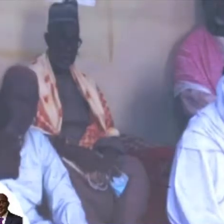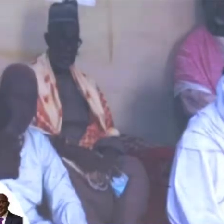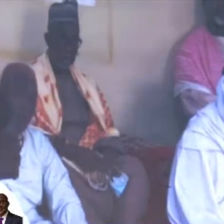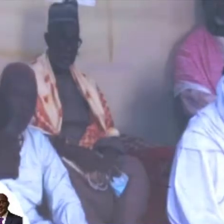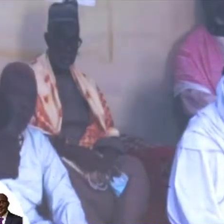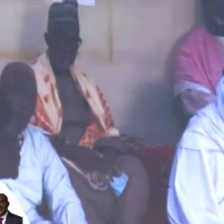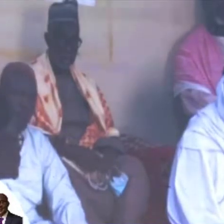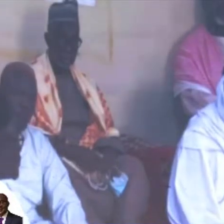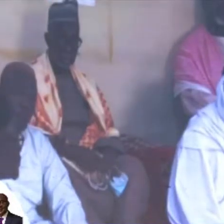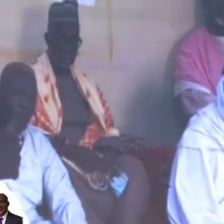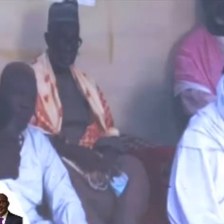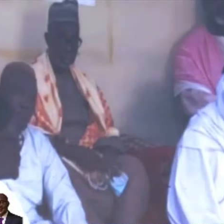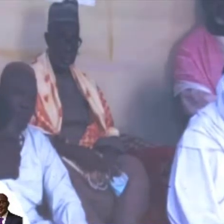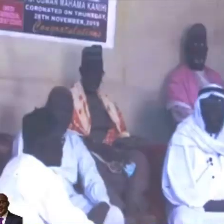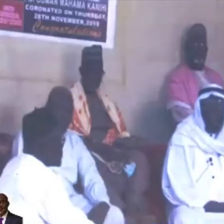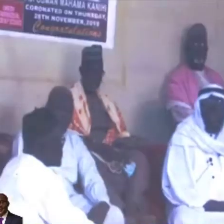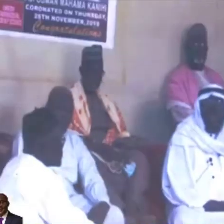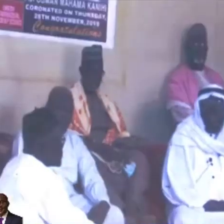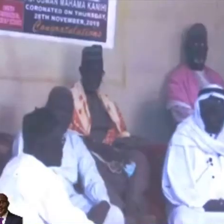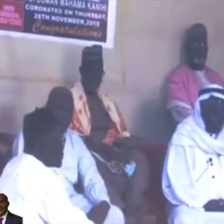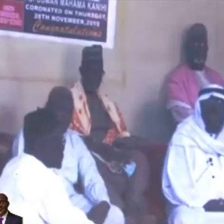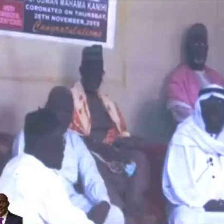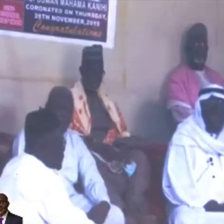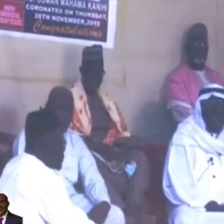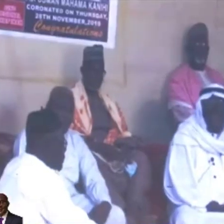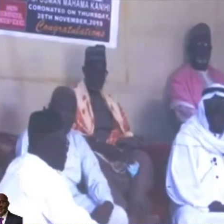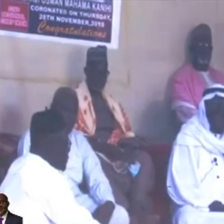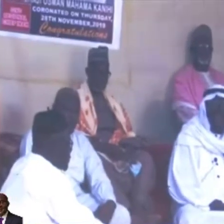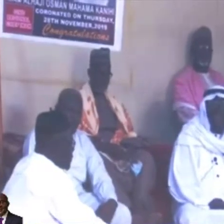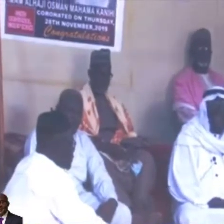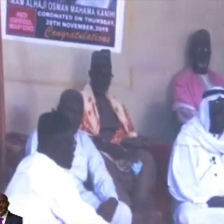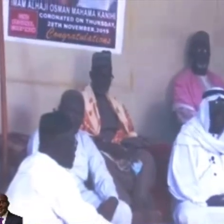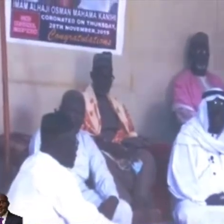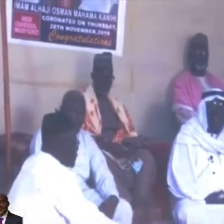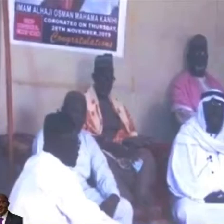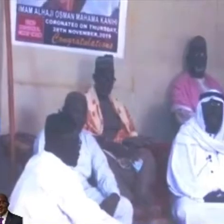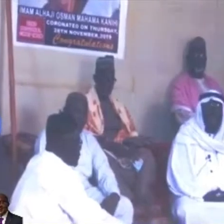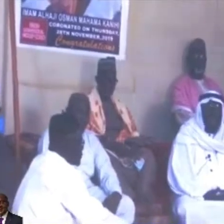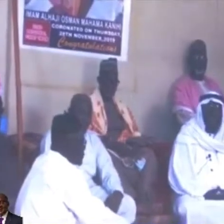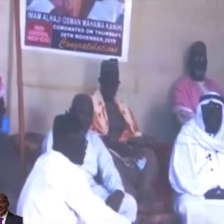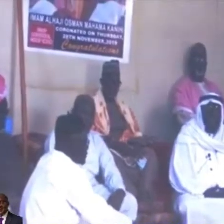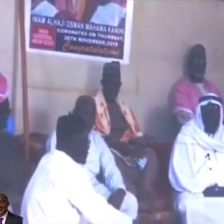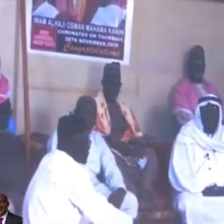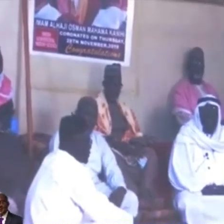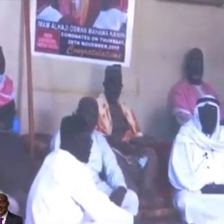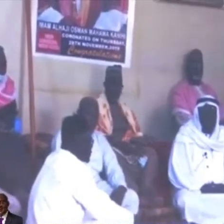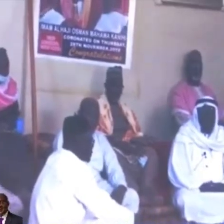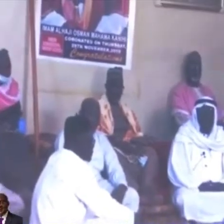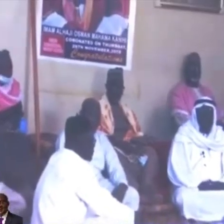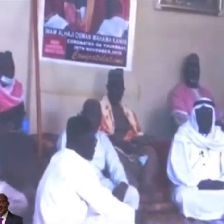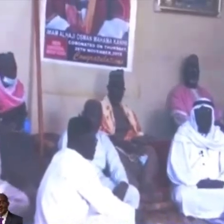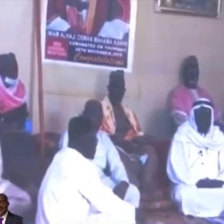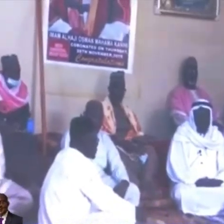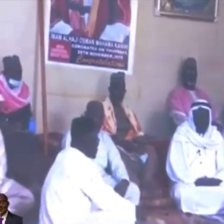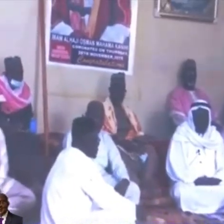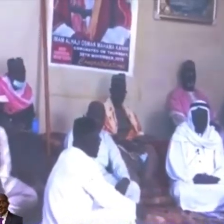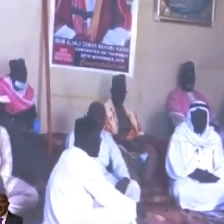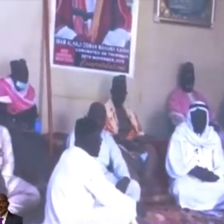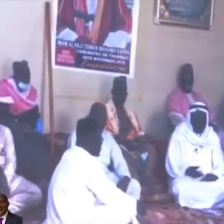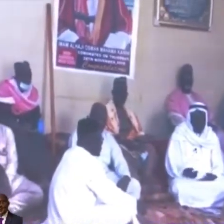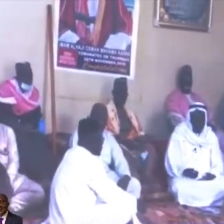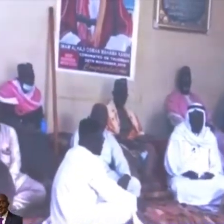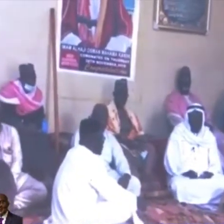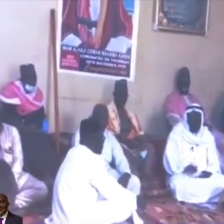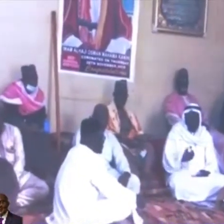na kar nyo lafiya kan sala njabi bodba yi bojin sala bunyo ni voti onan na